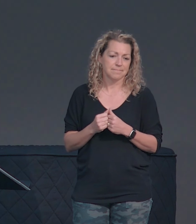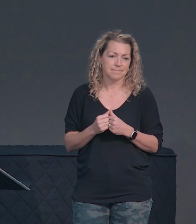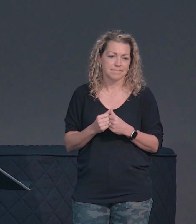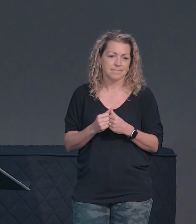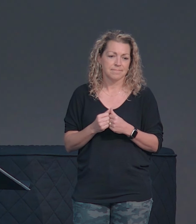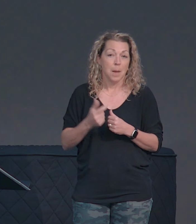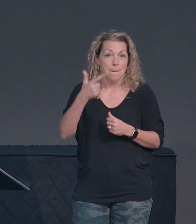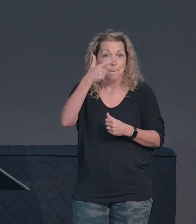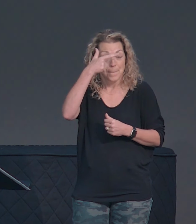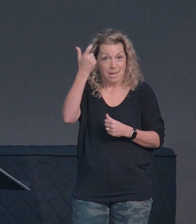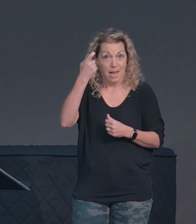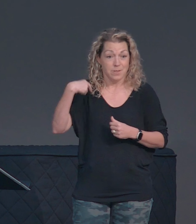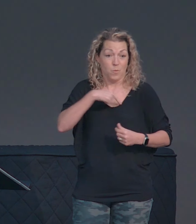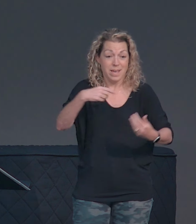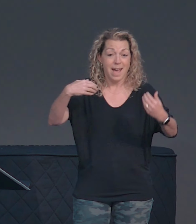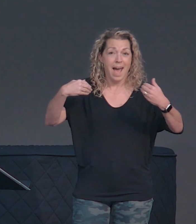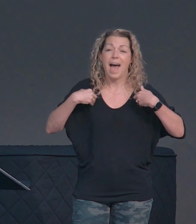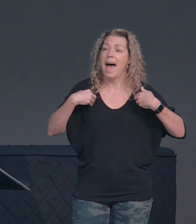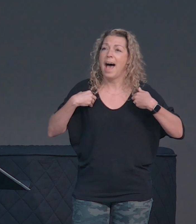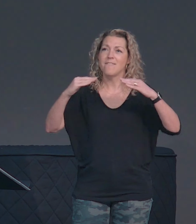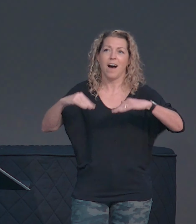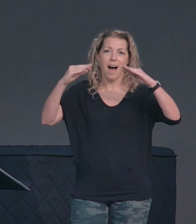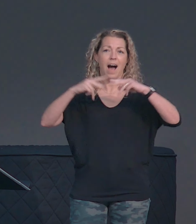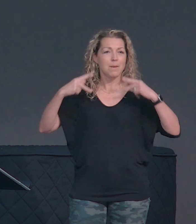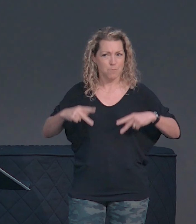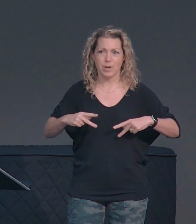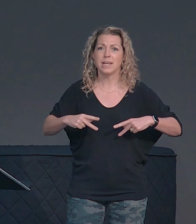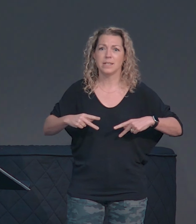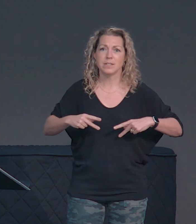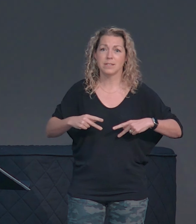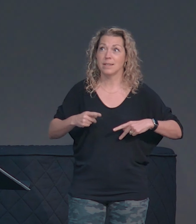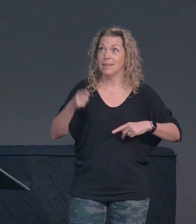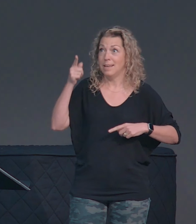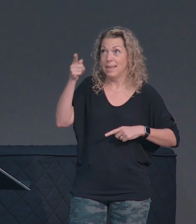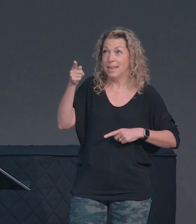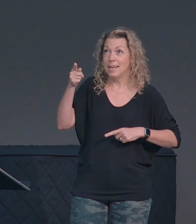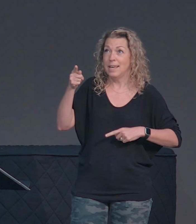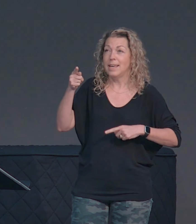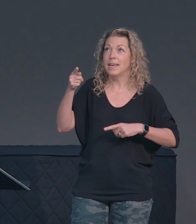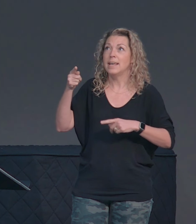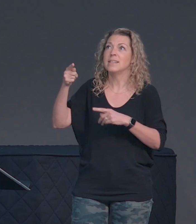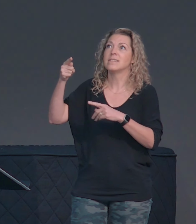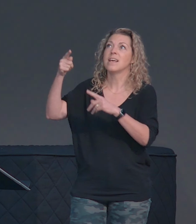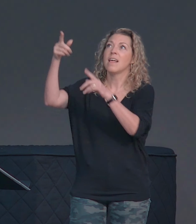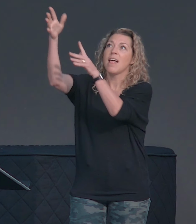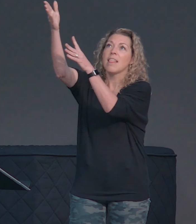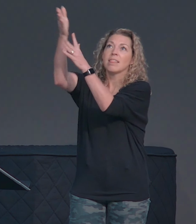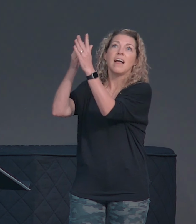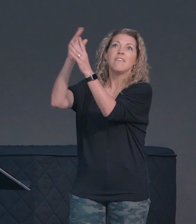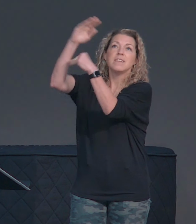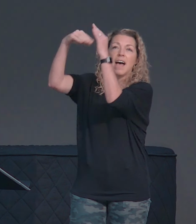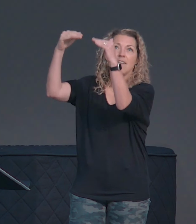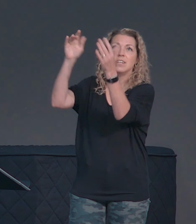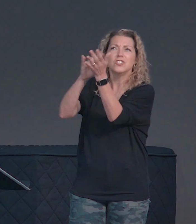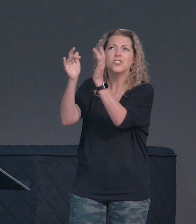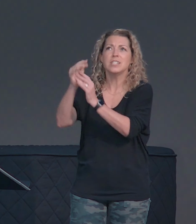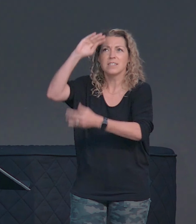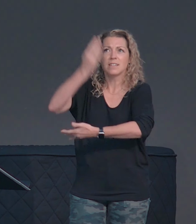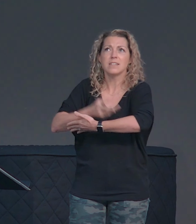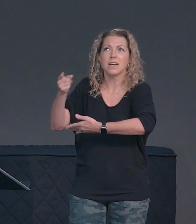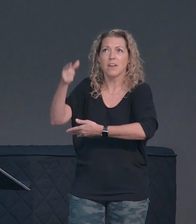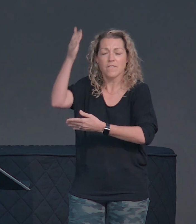then, we have a great high priest who has passed through the heavens, Jesus, the Son of God. Let